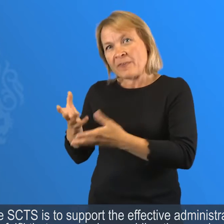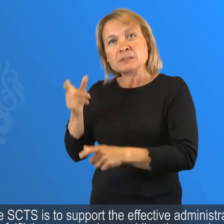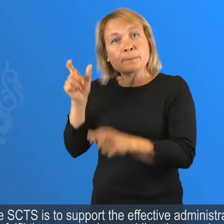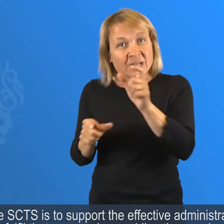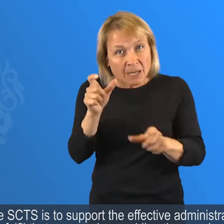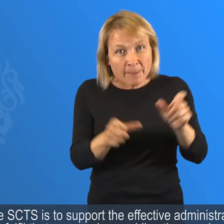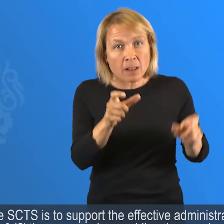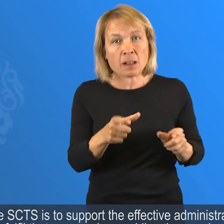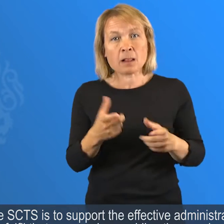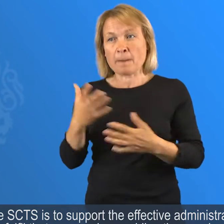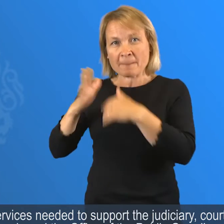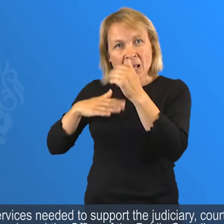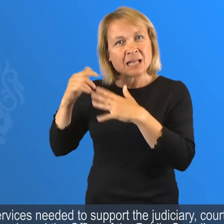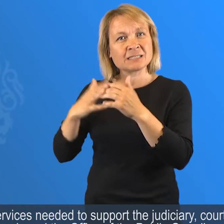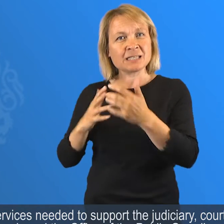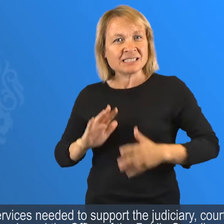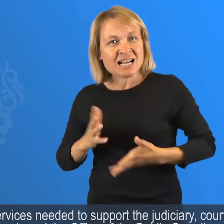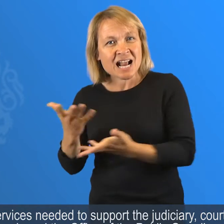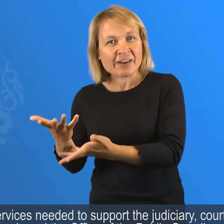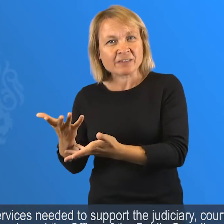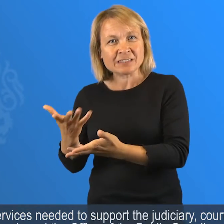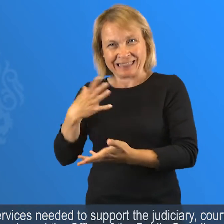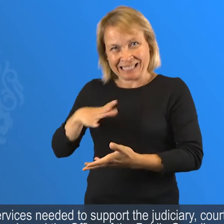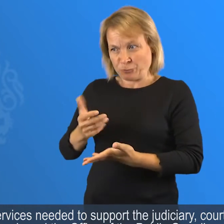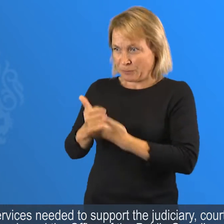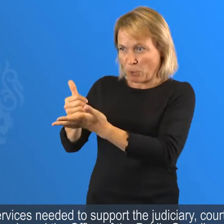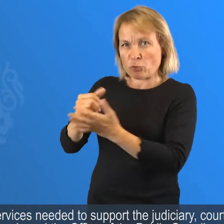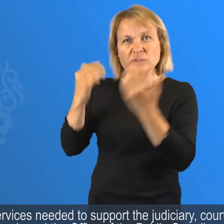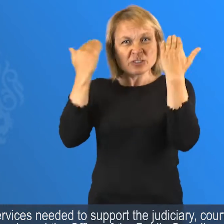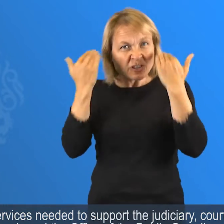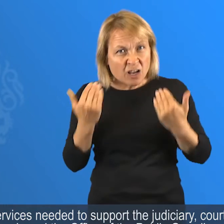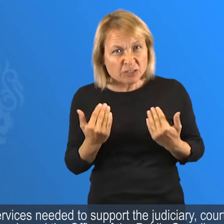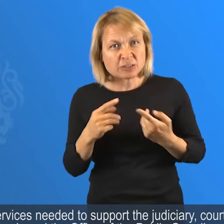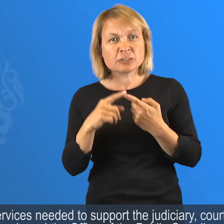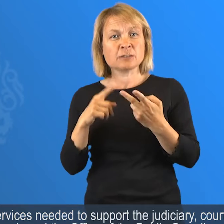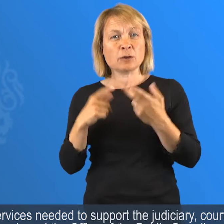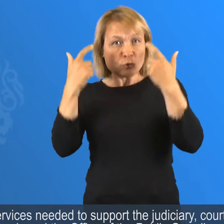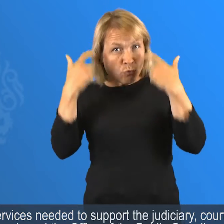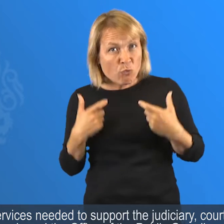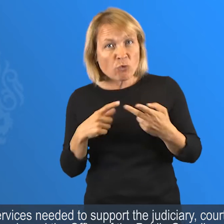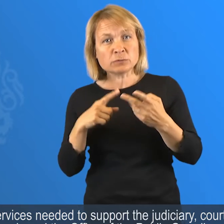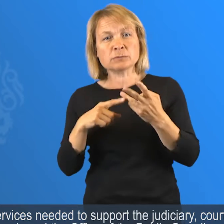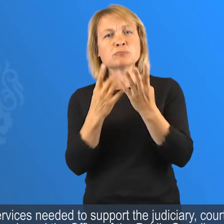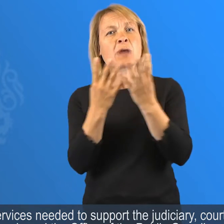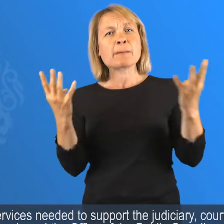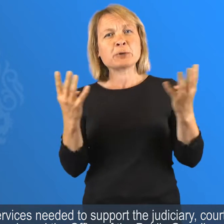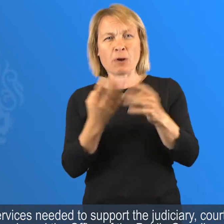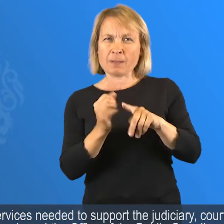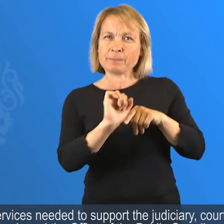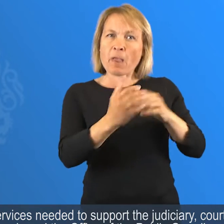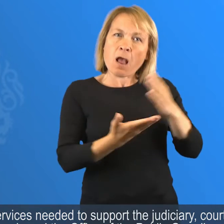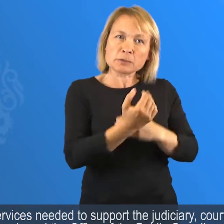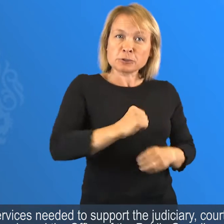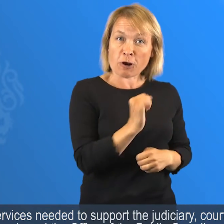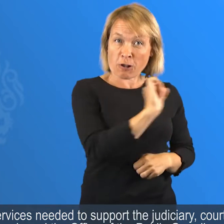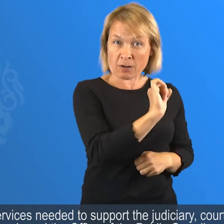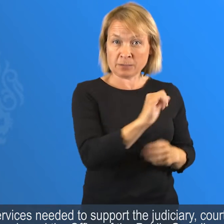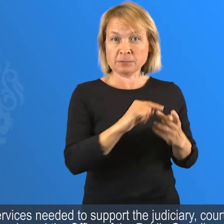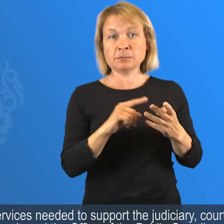fulfil that purpose by providing the people, buildings and services needed to support the judiciary, courts,